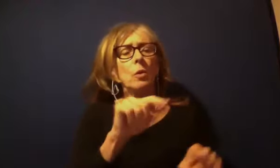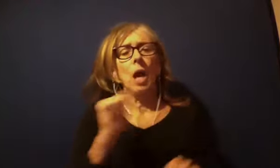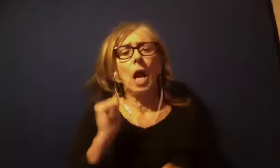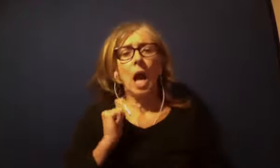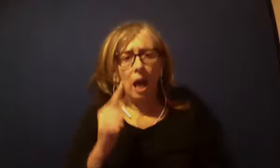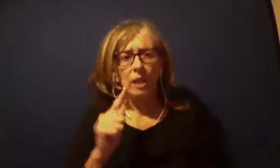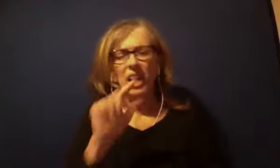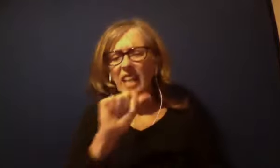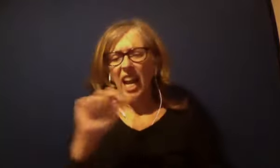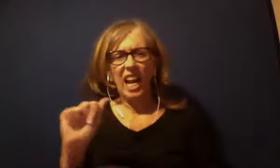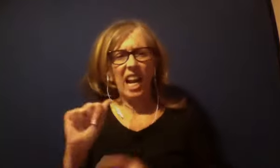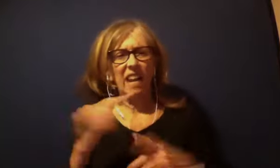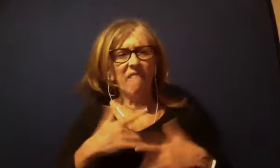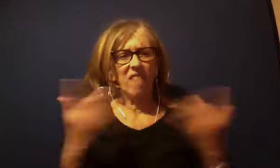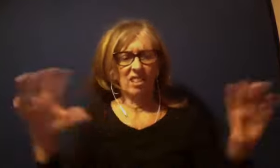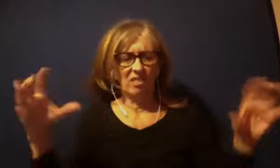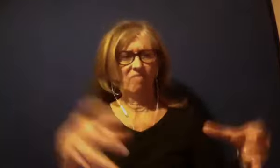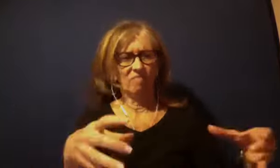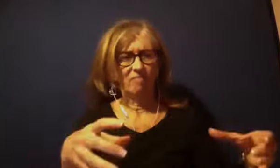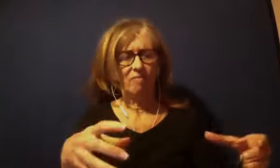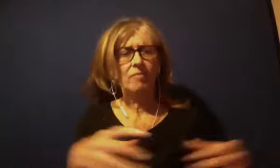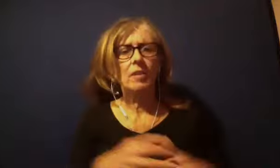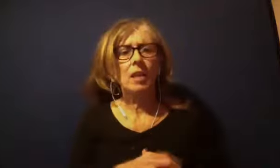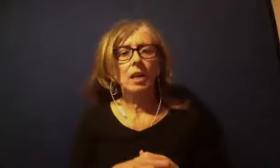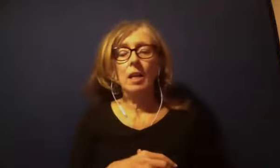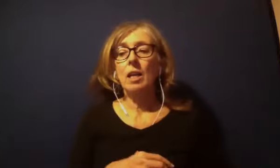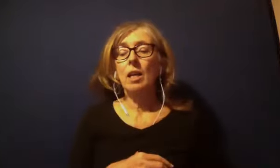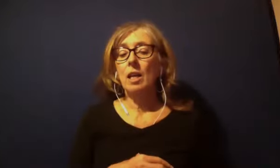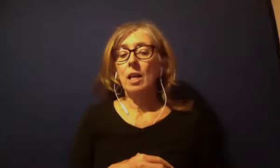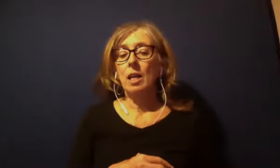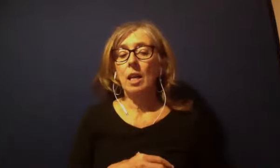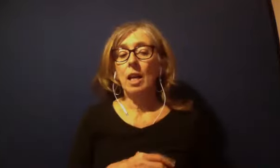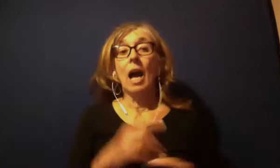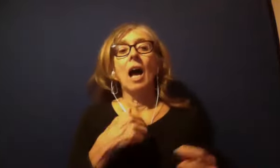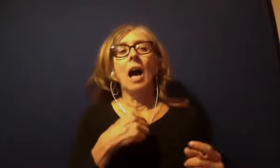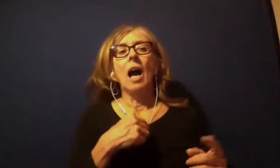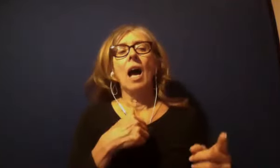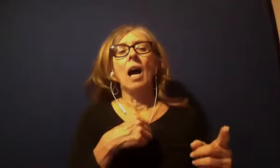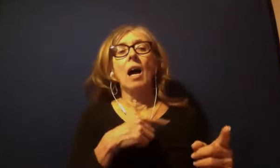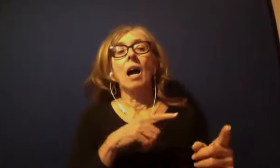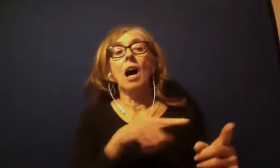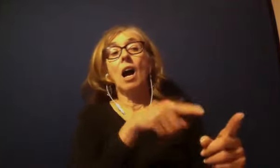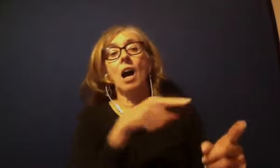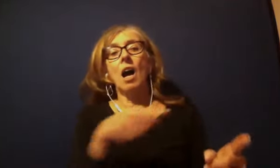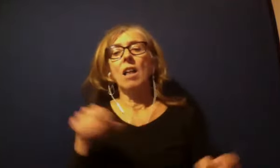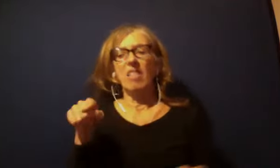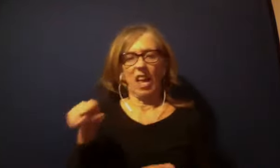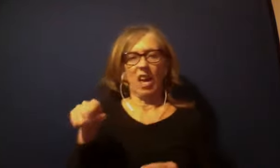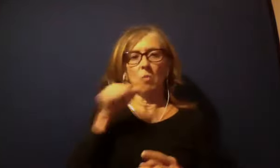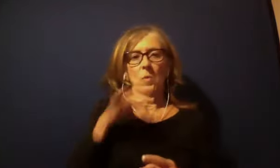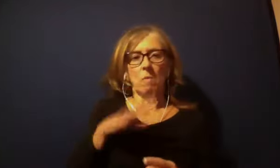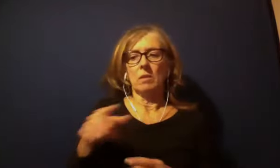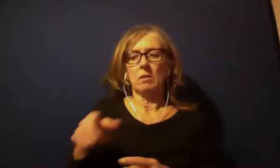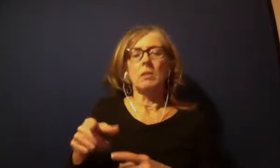that, my future sponsor at the time, she wasn't my sponsor at that time, she'd suggested going to, because